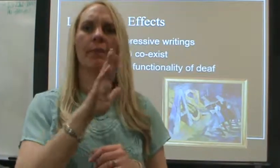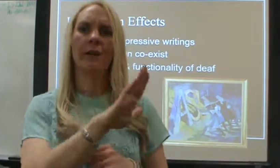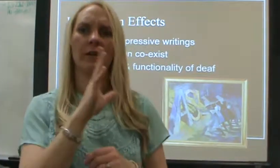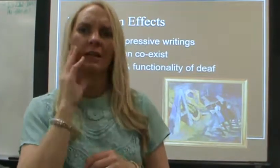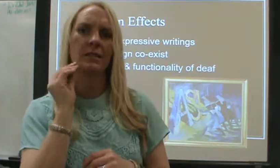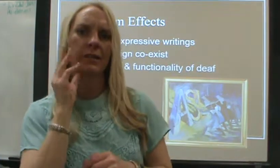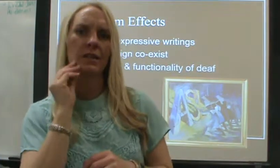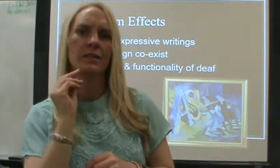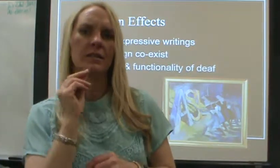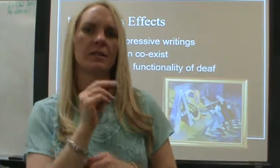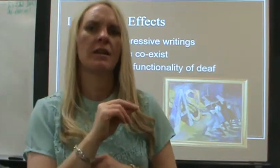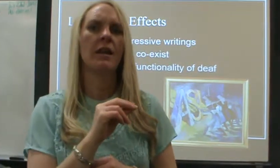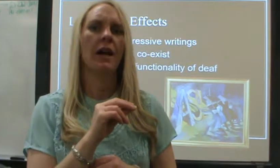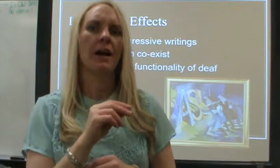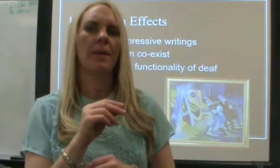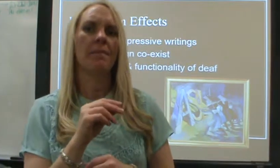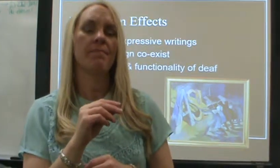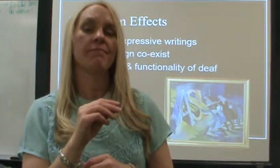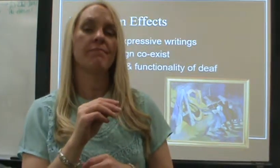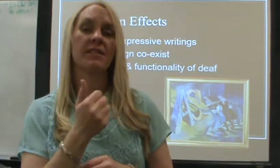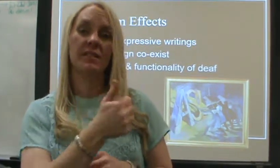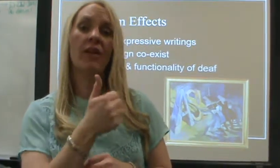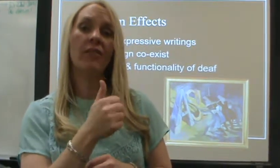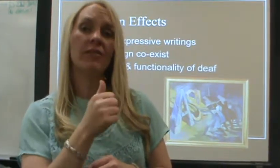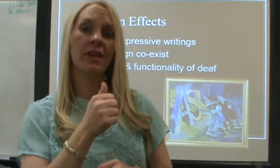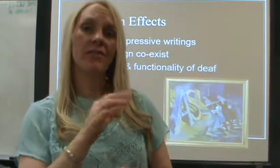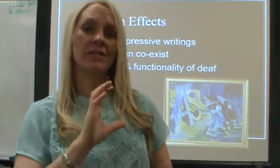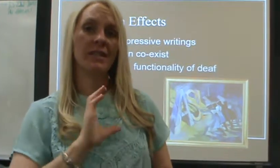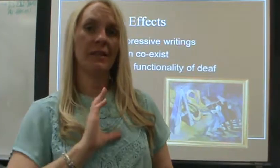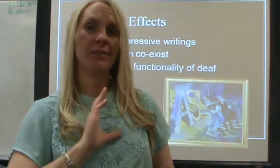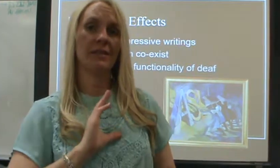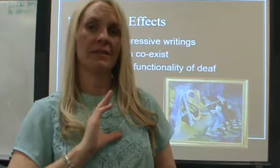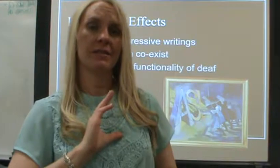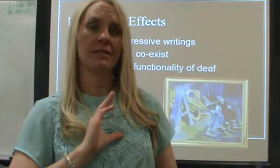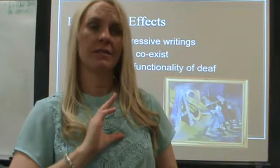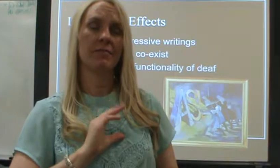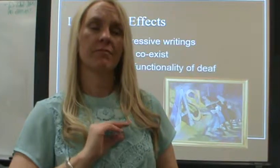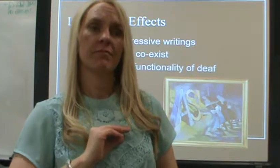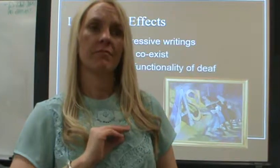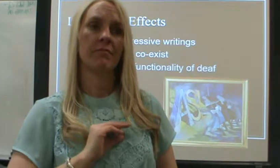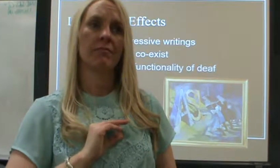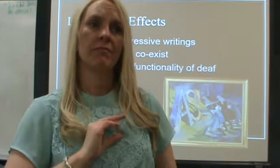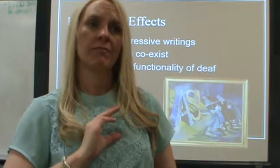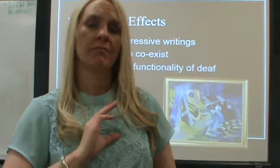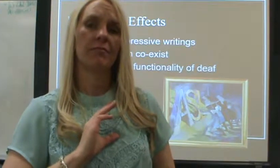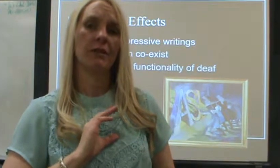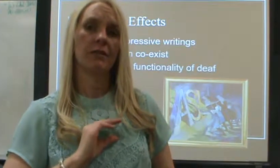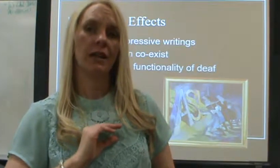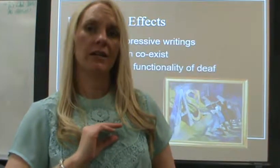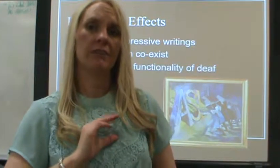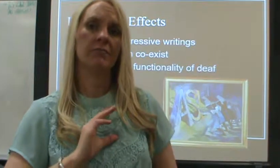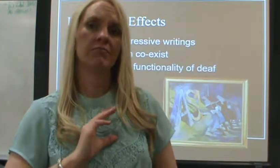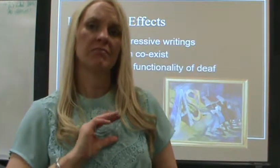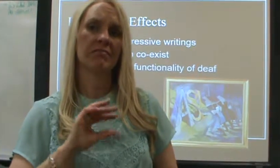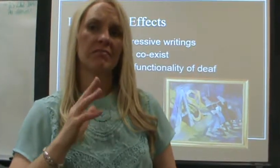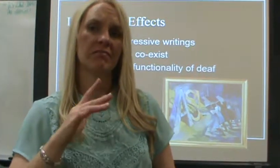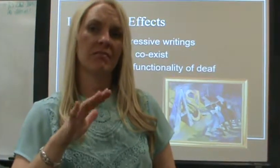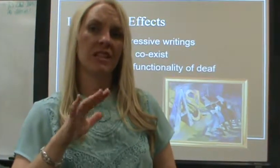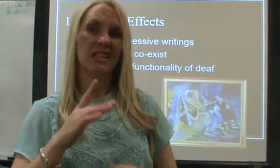their experiences. Self-esteem is,